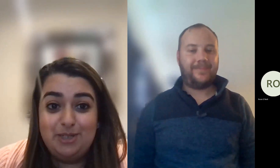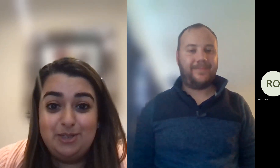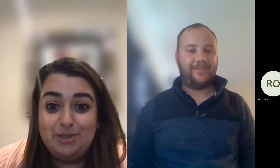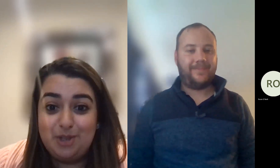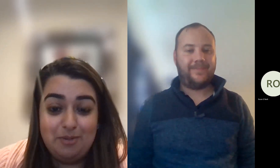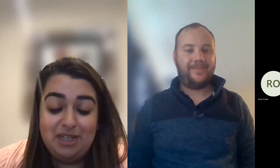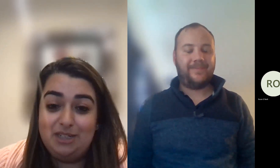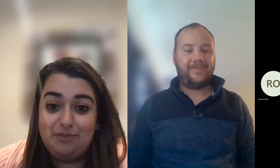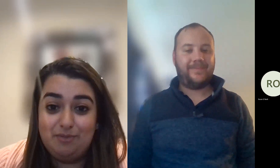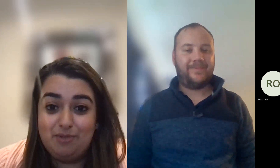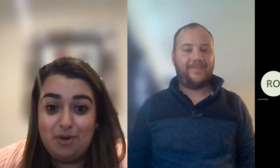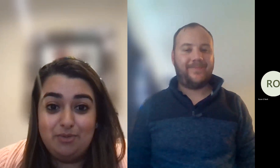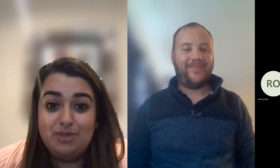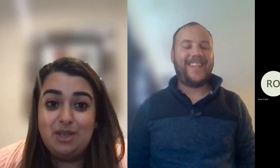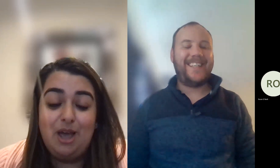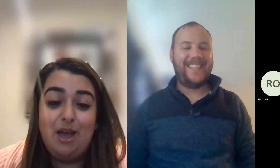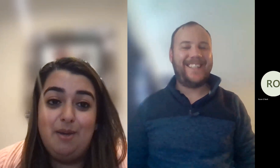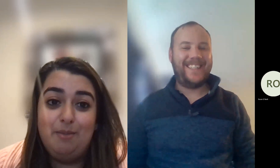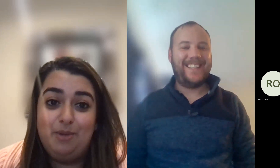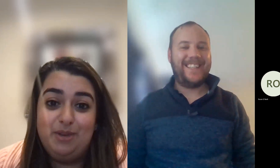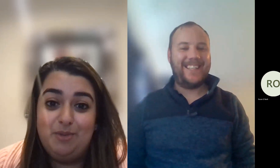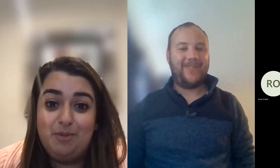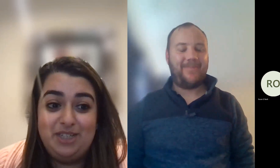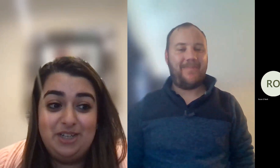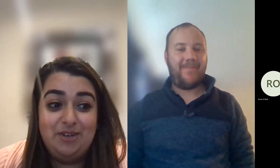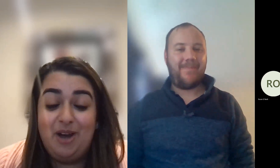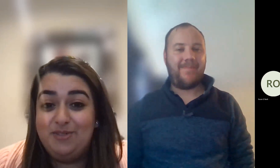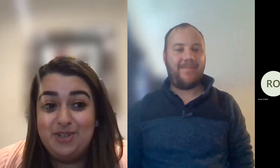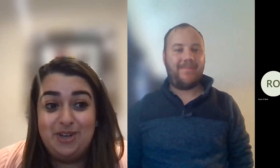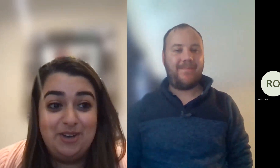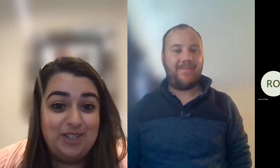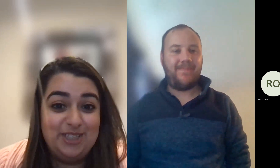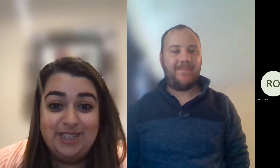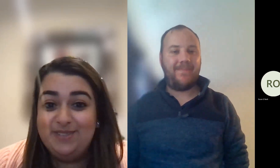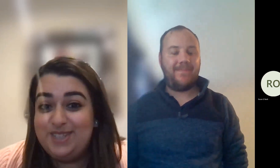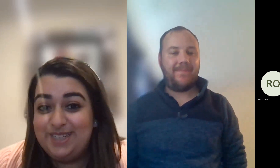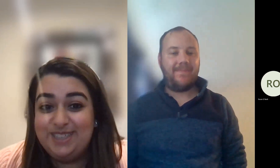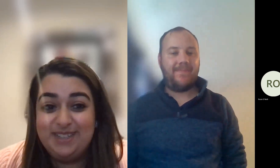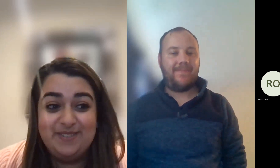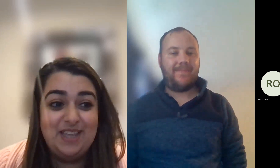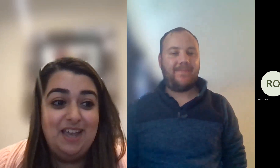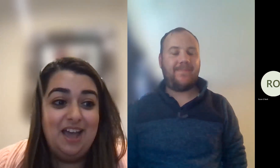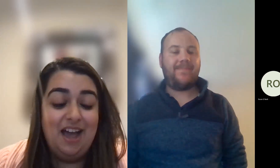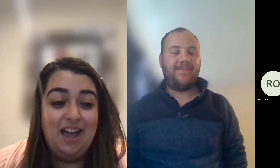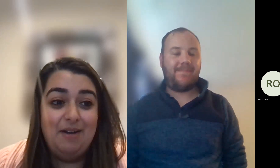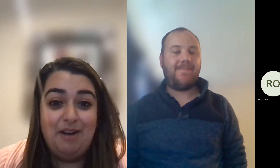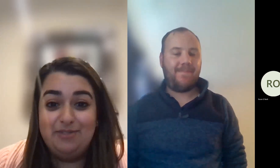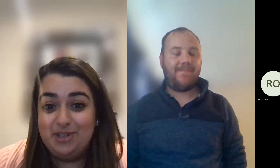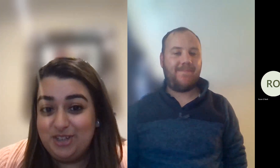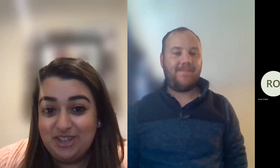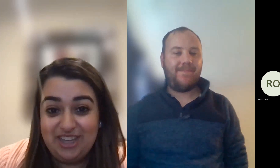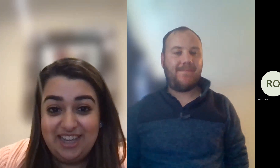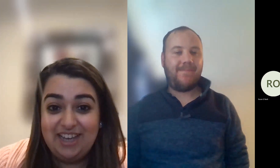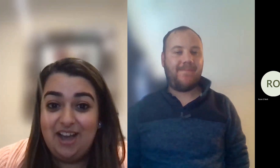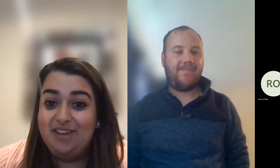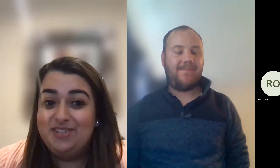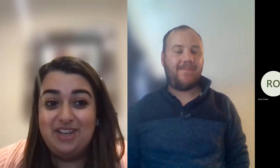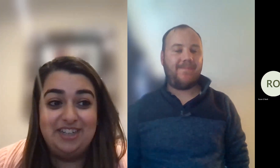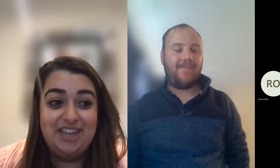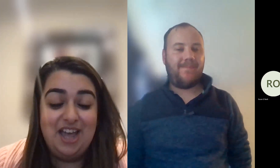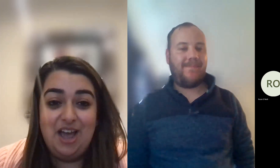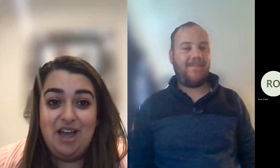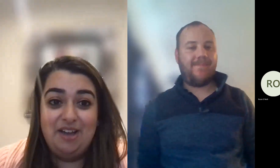have stepped into so many different roles within what we do. I've done night shifts, day shifts, I've done